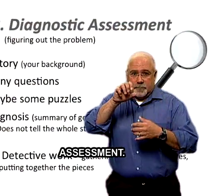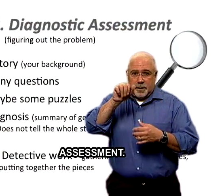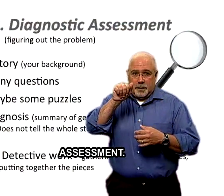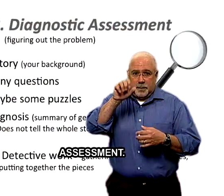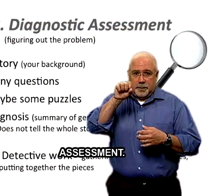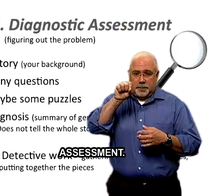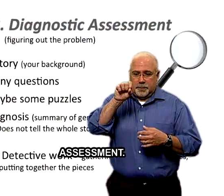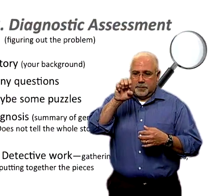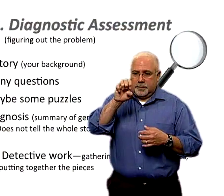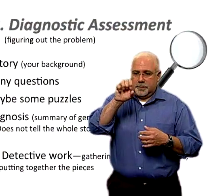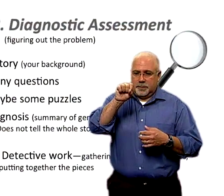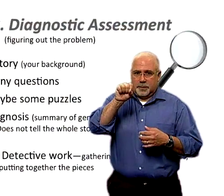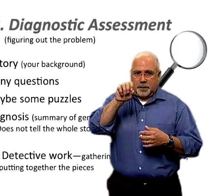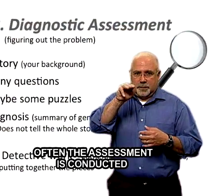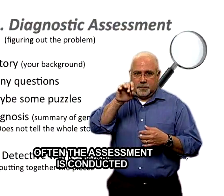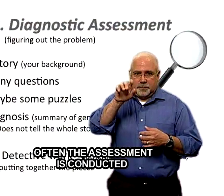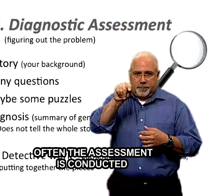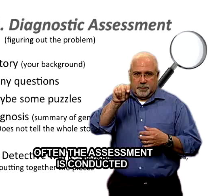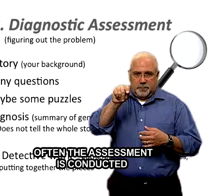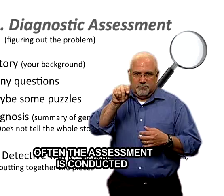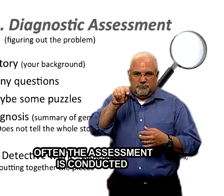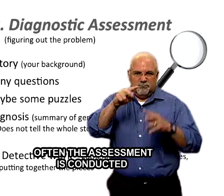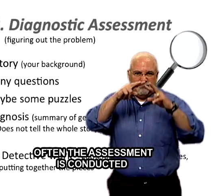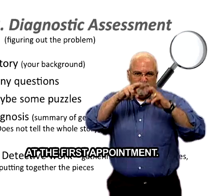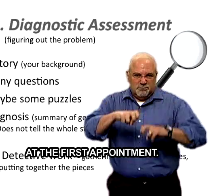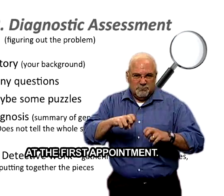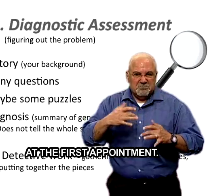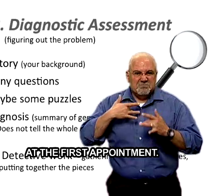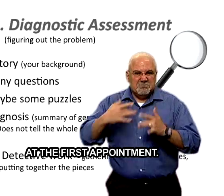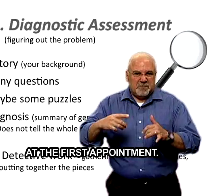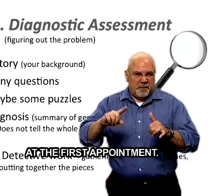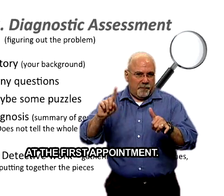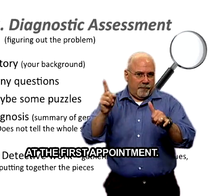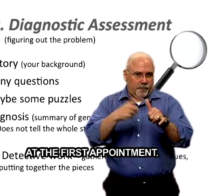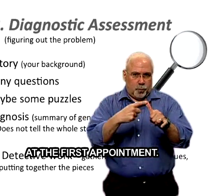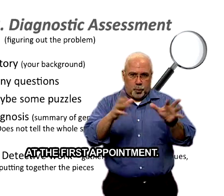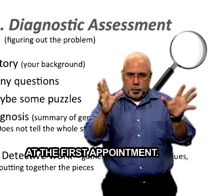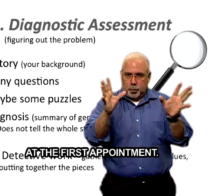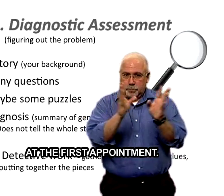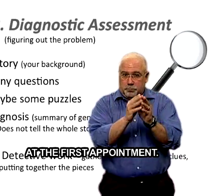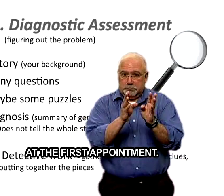Assessment. Often the assessment is conducted at the first appointment.